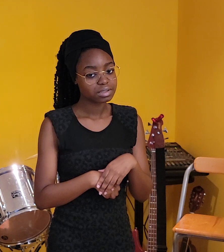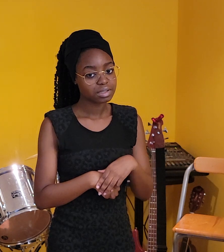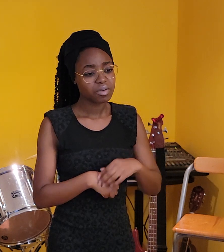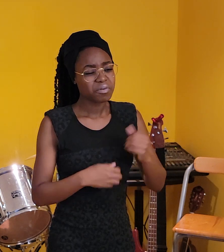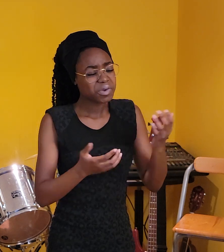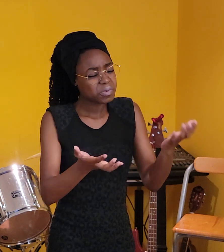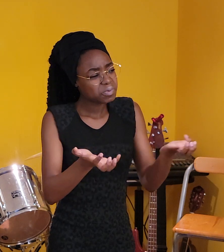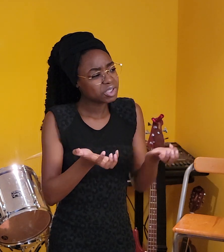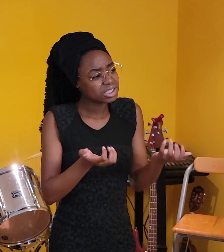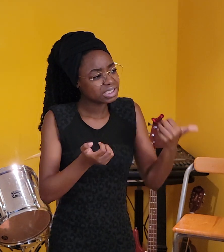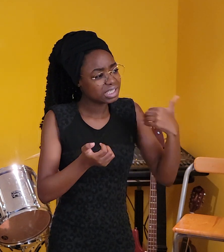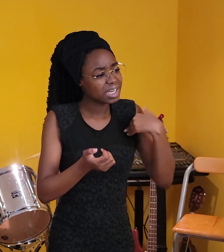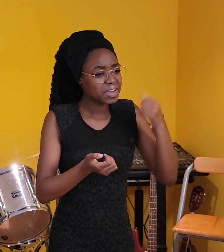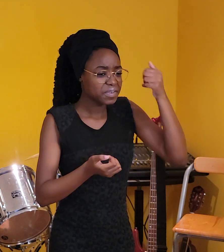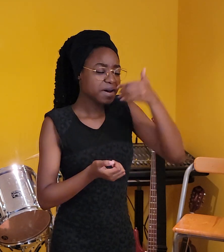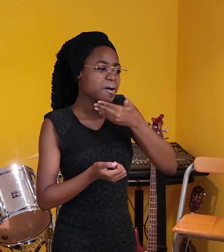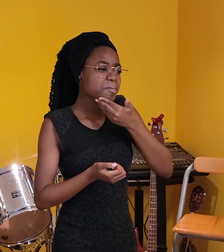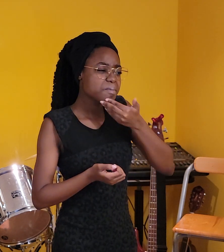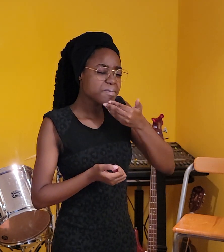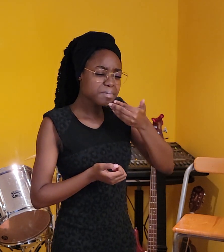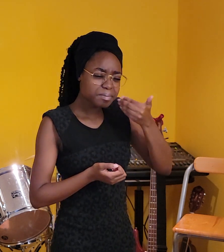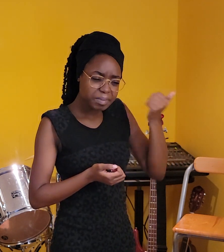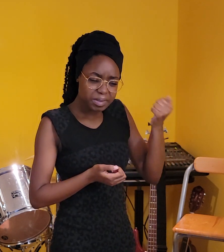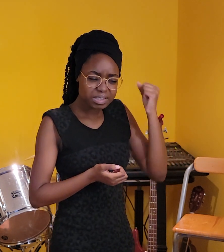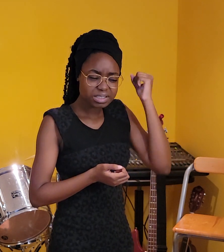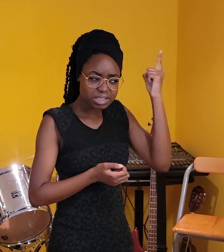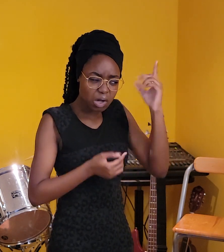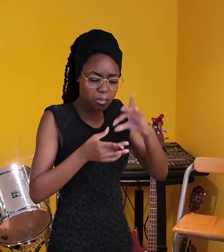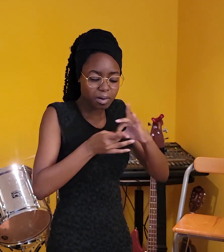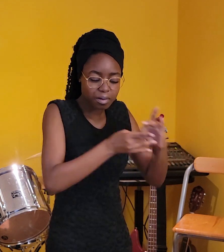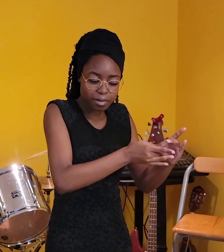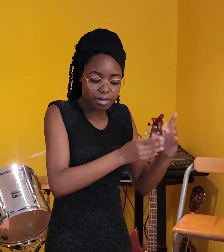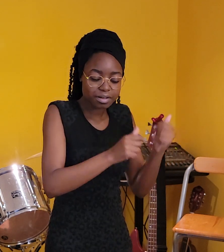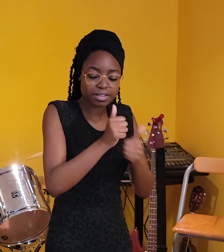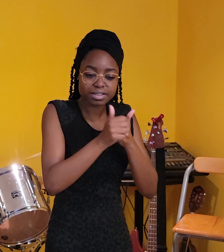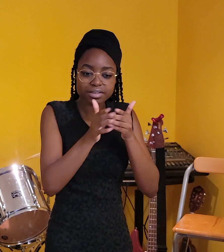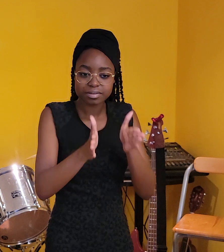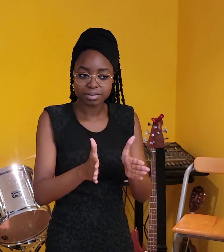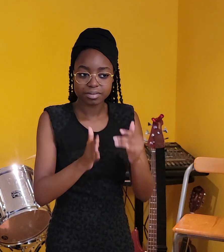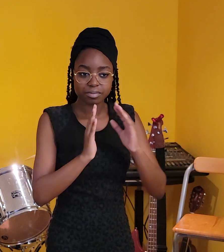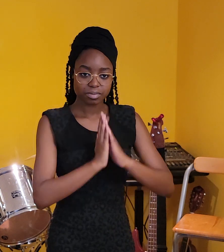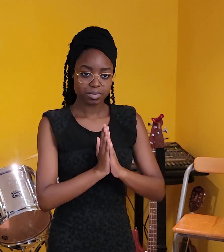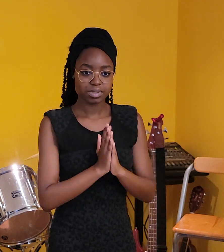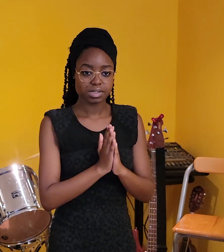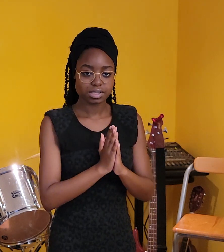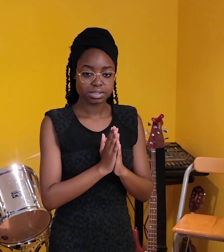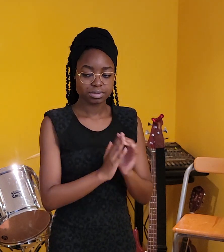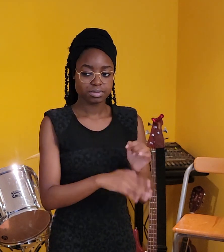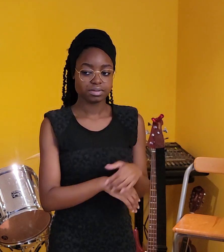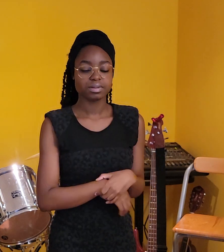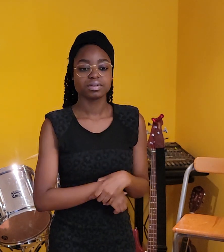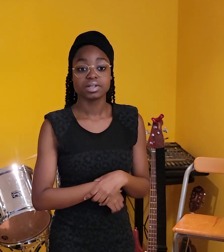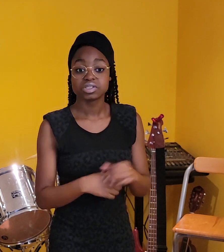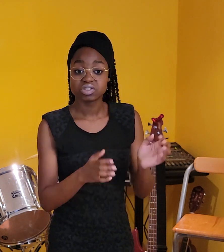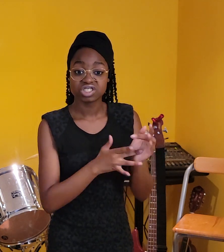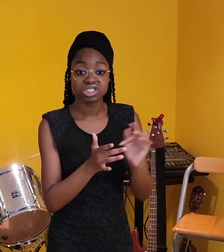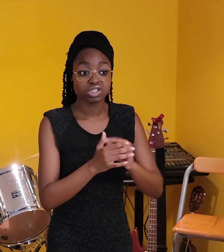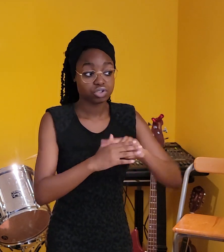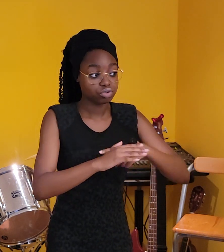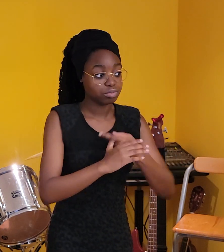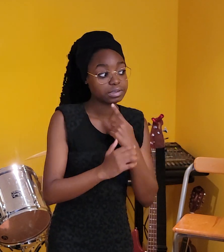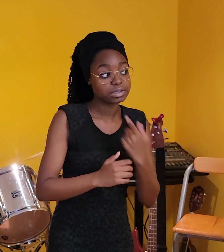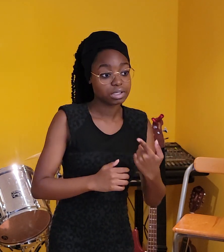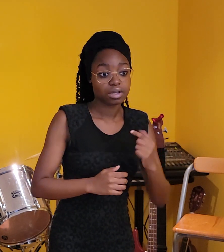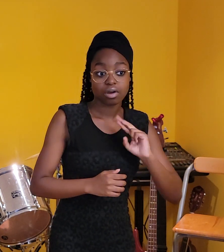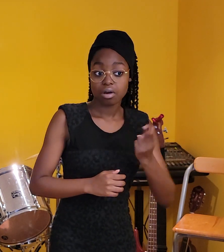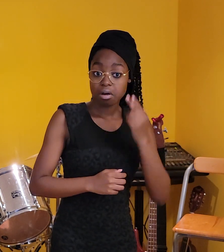We won't have a better understanding of the disciples' prayer. Okay? So Jesus began by saying, "Our